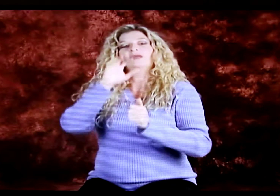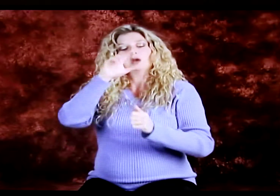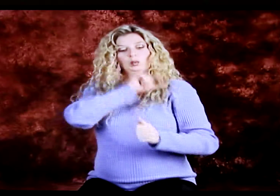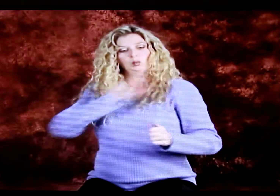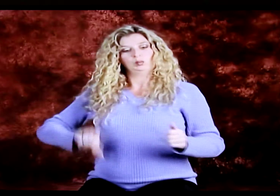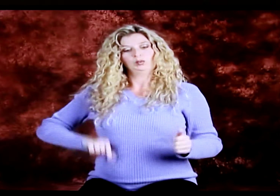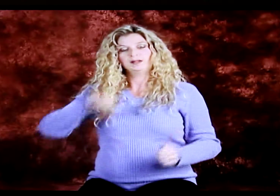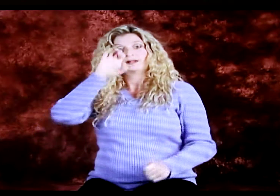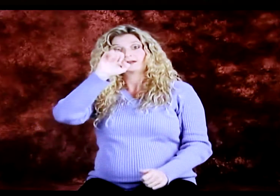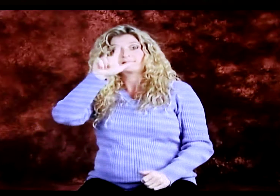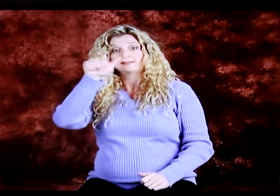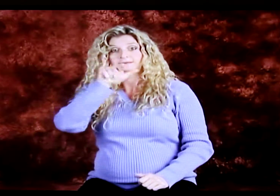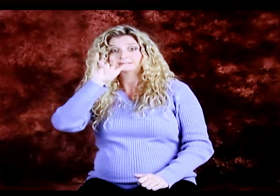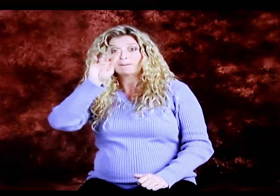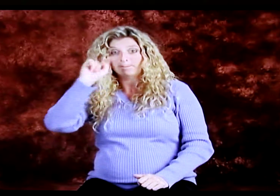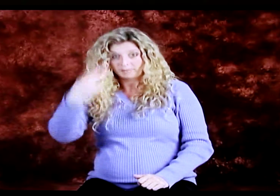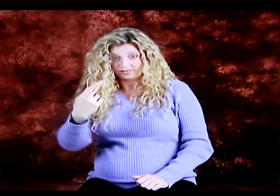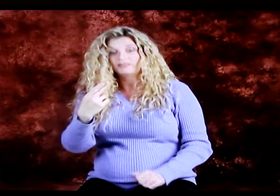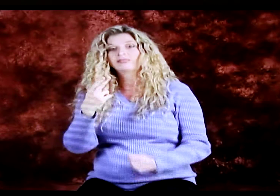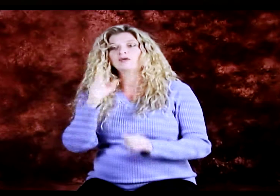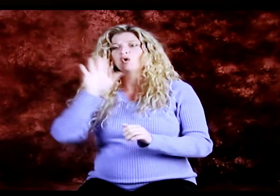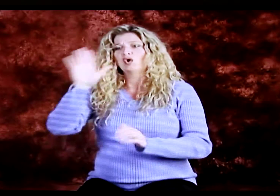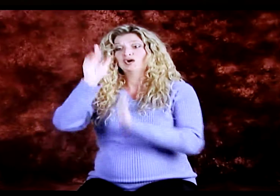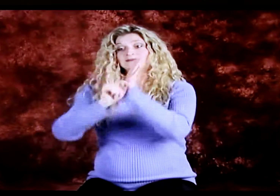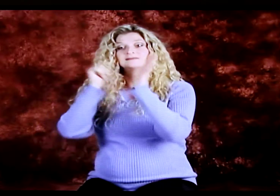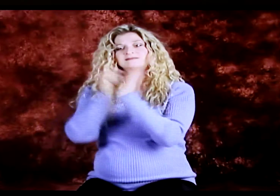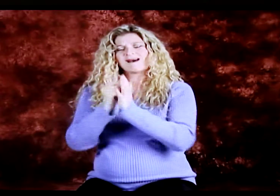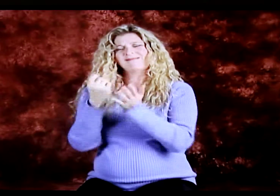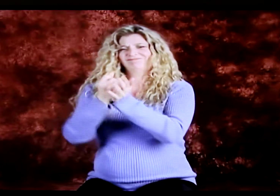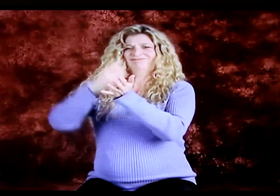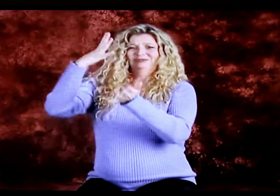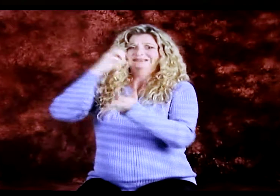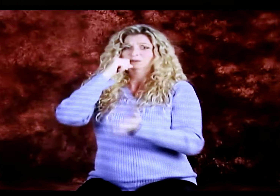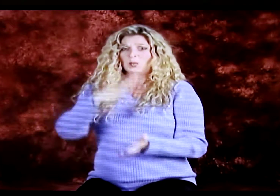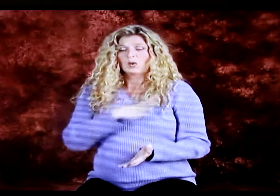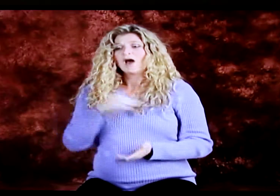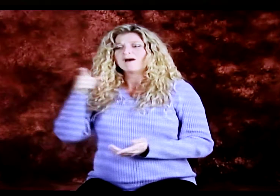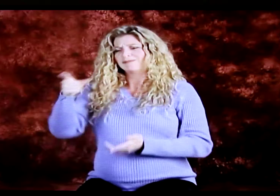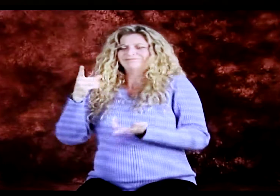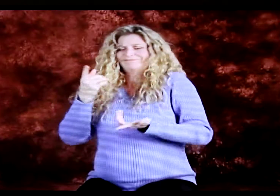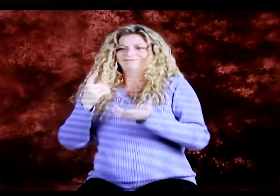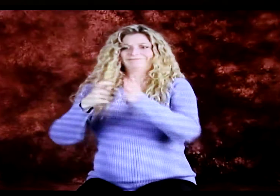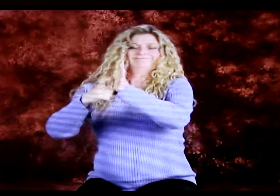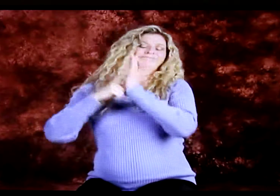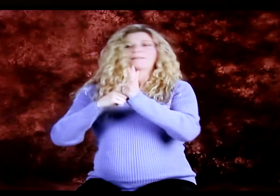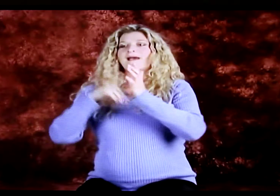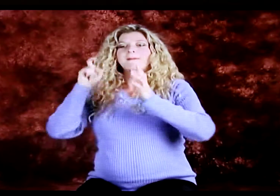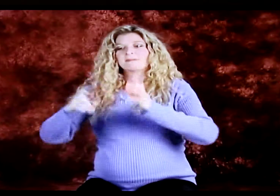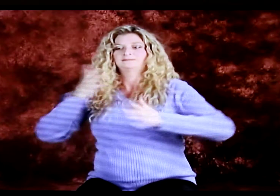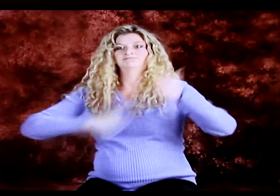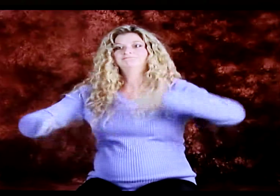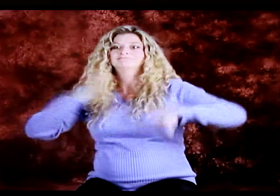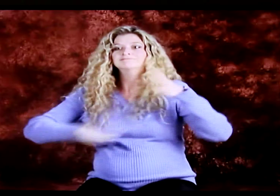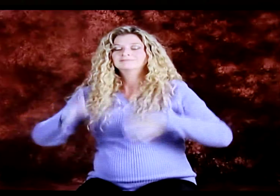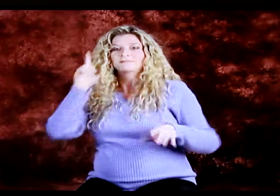history, we can look at Queen Elizabeth. And during her time, you know, she was a very, very wealthy woman, and she